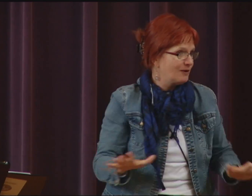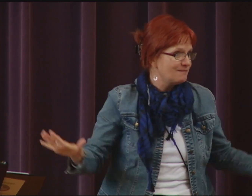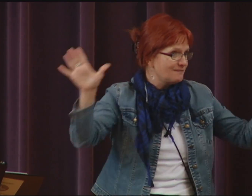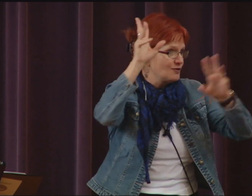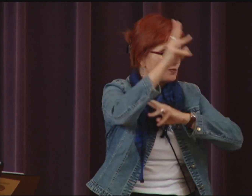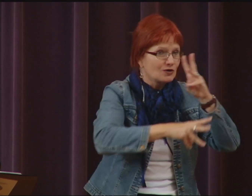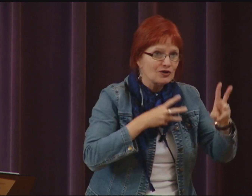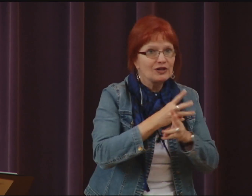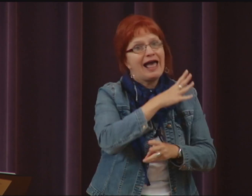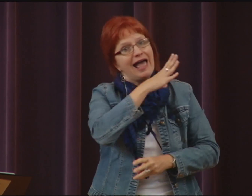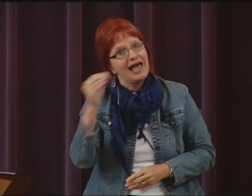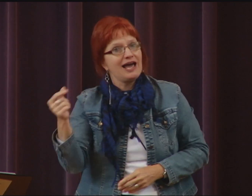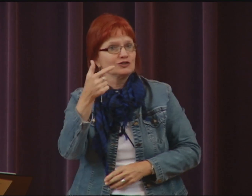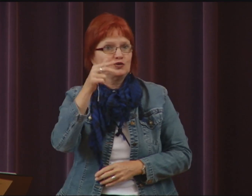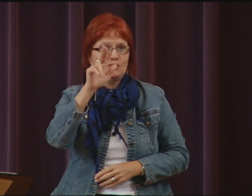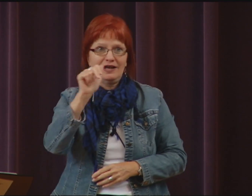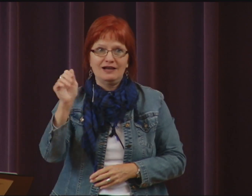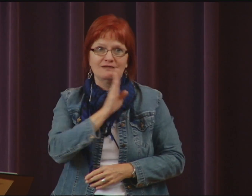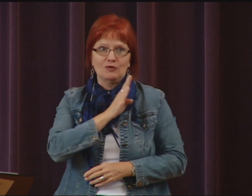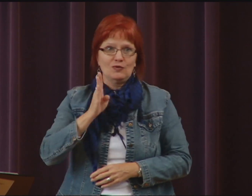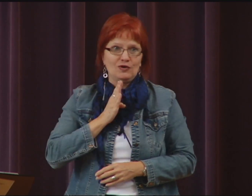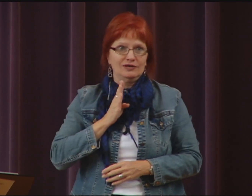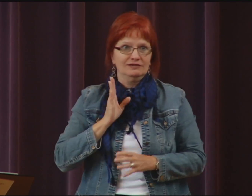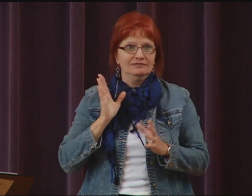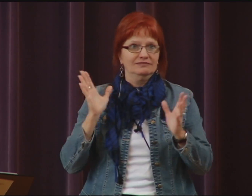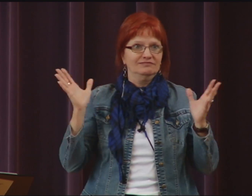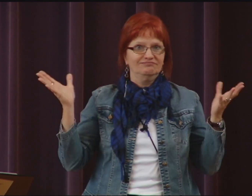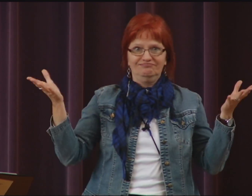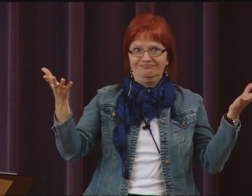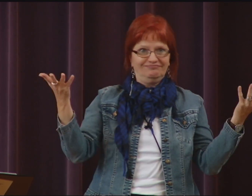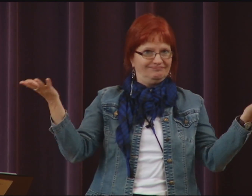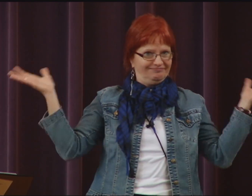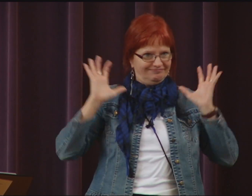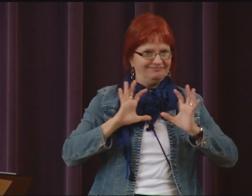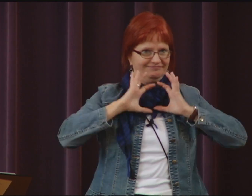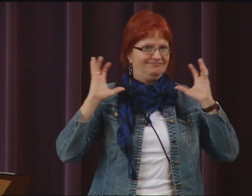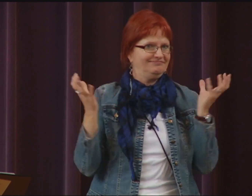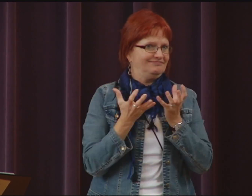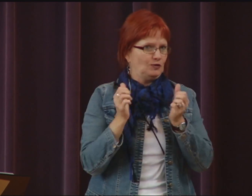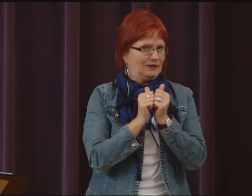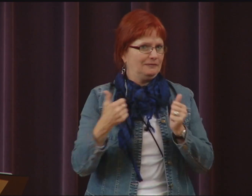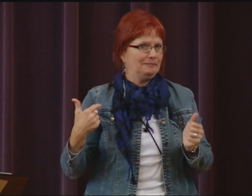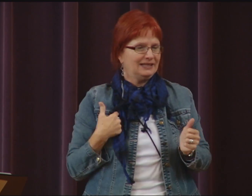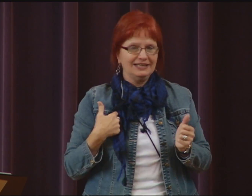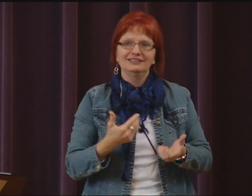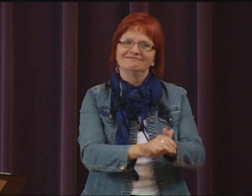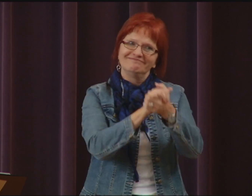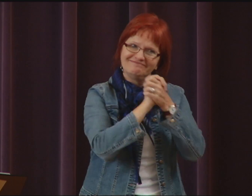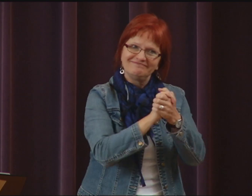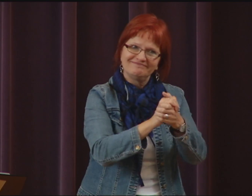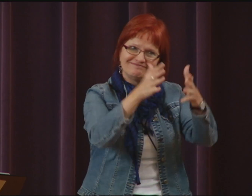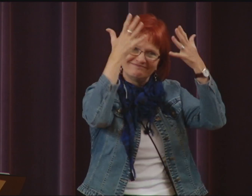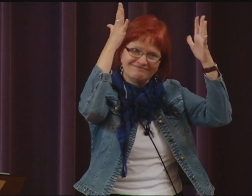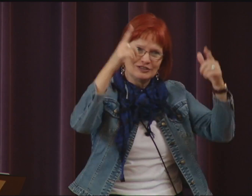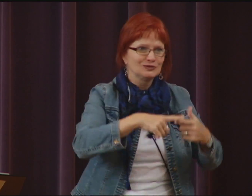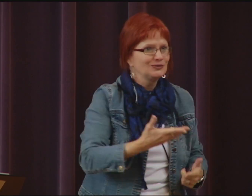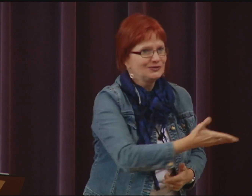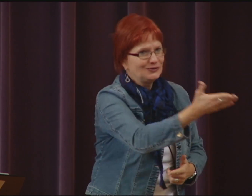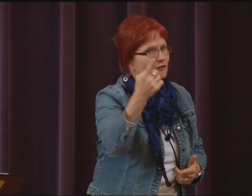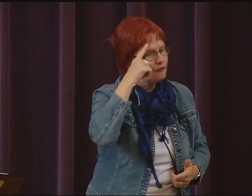So we've had more than 18,000 Gallaudet alumni, as well as the GUAA Board of Directors, who join me